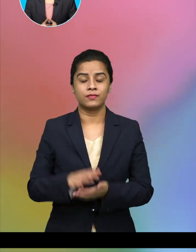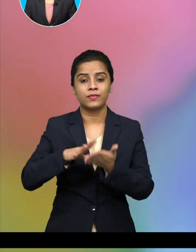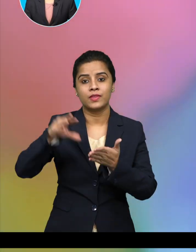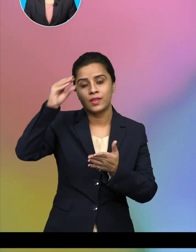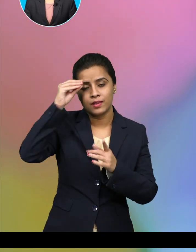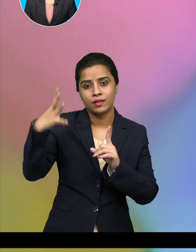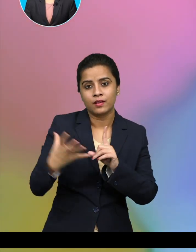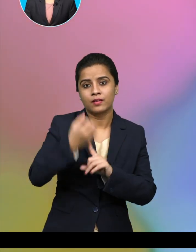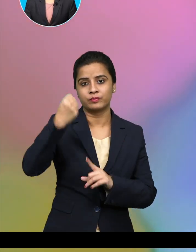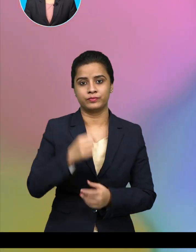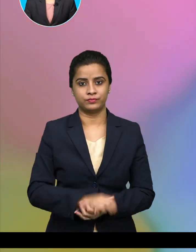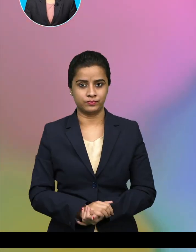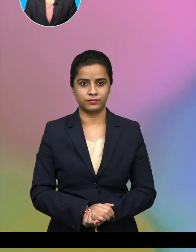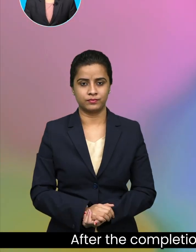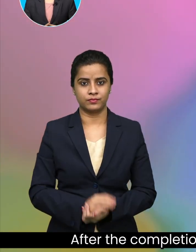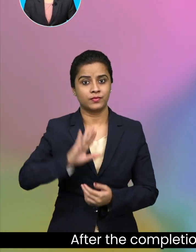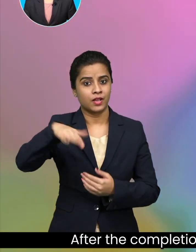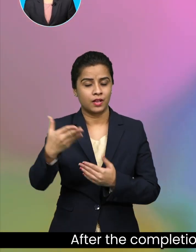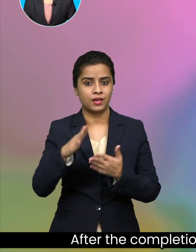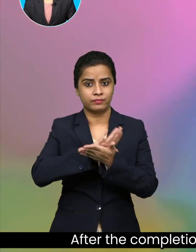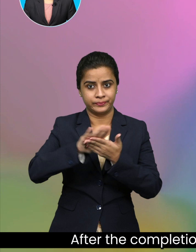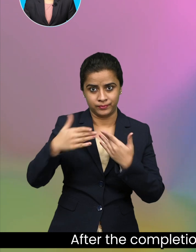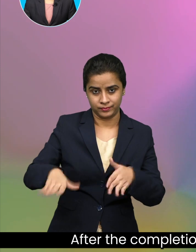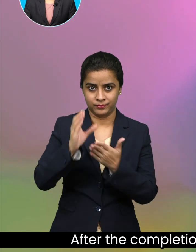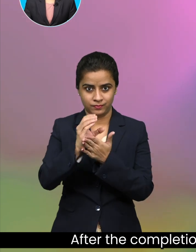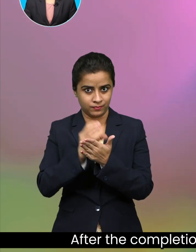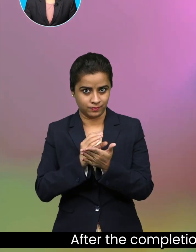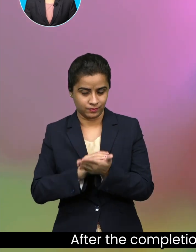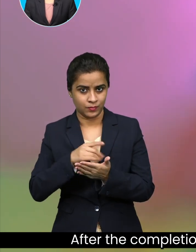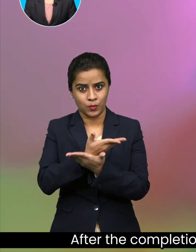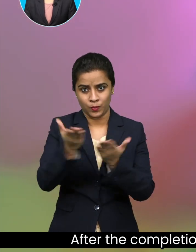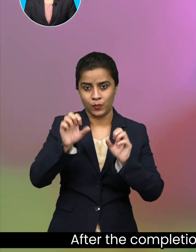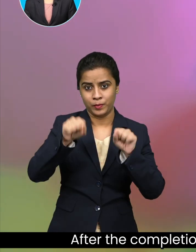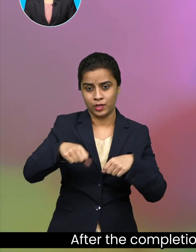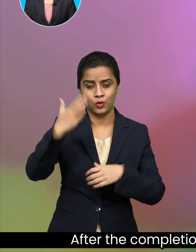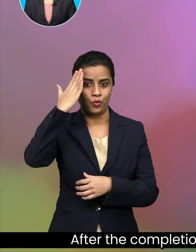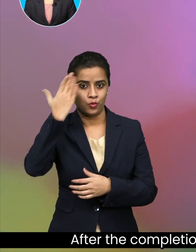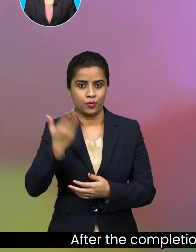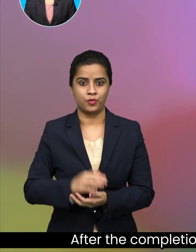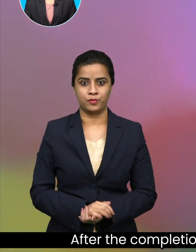Learning objectives. After the completion of this lesson, you will be able to know